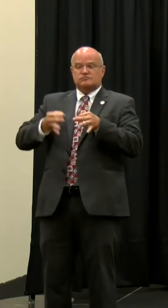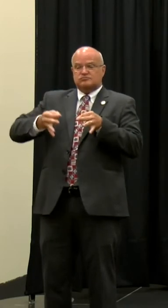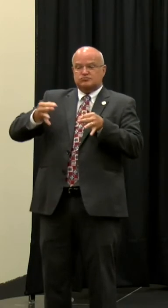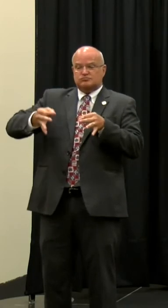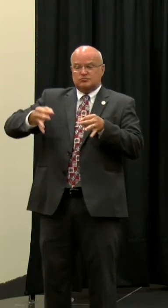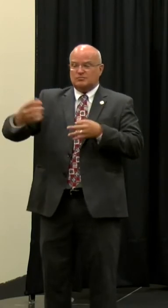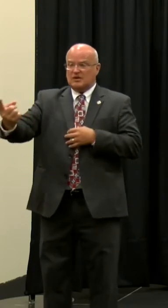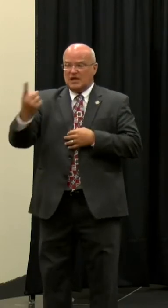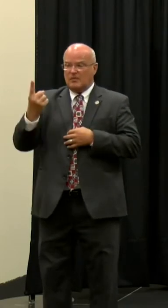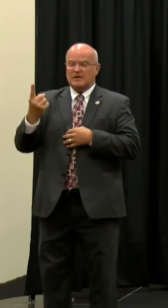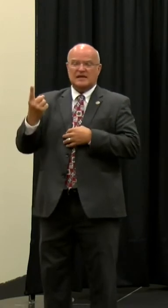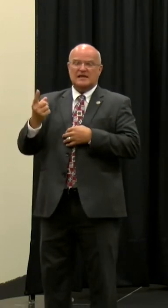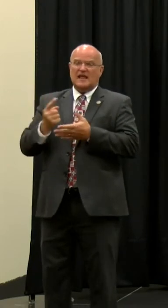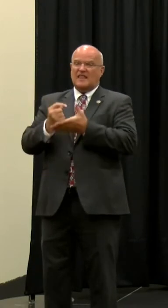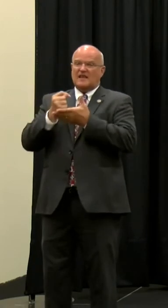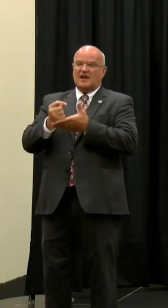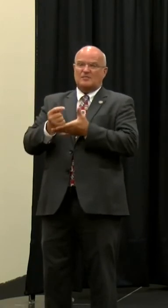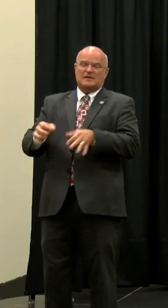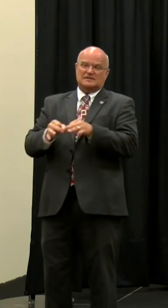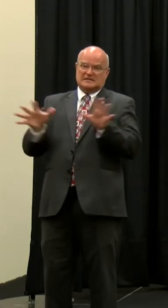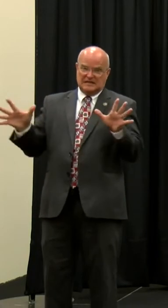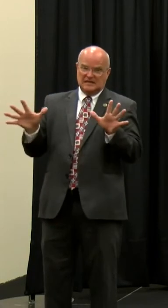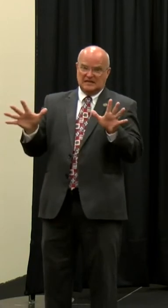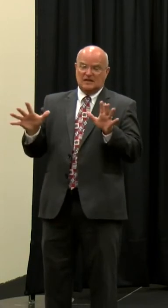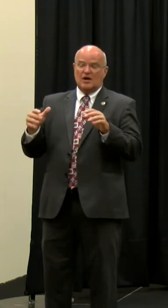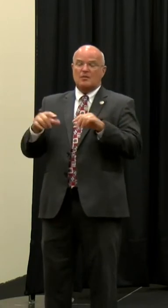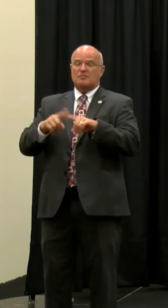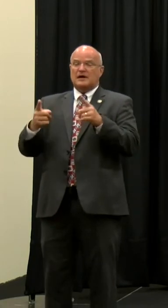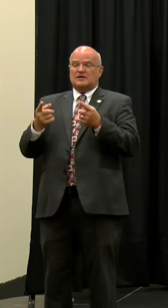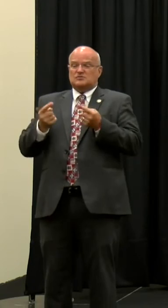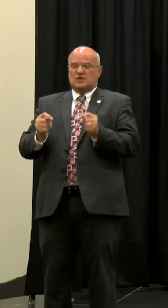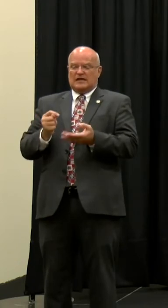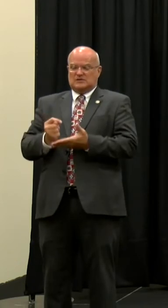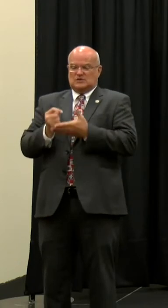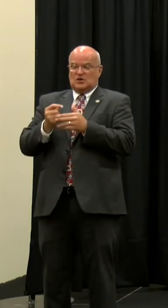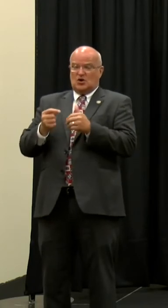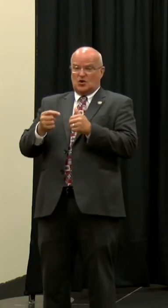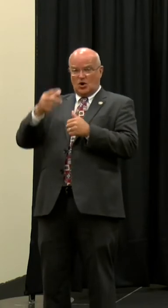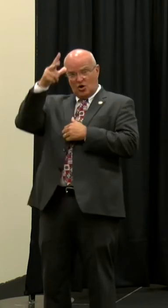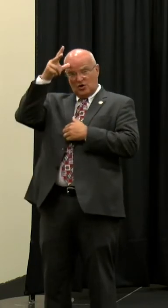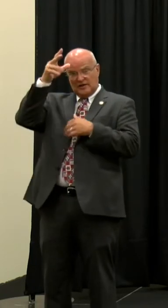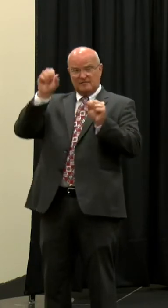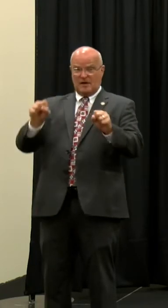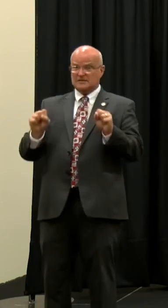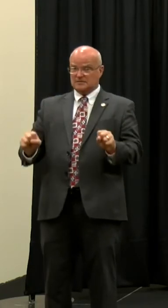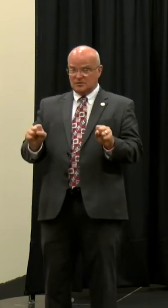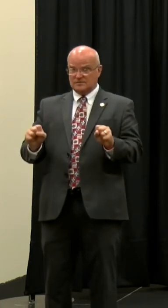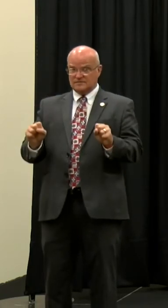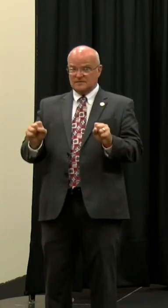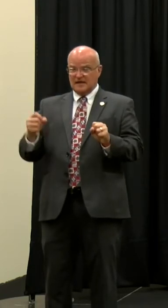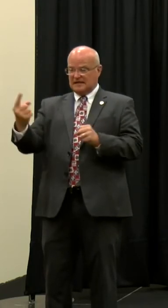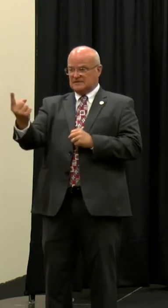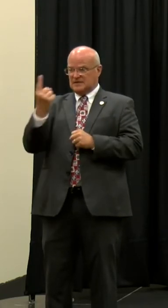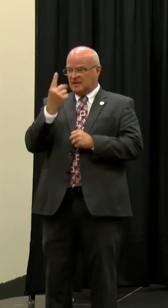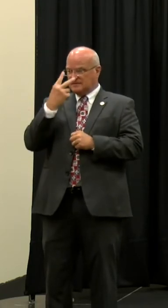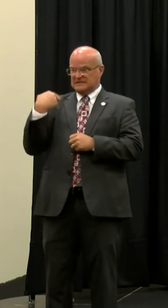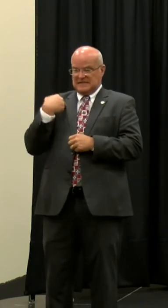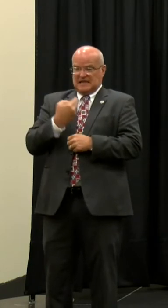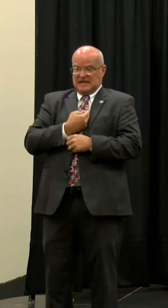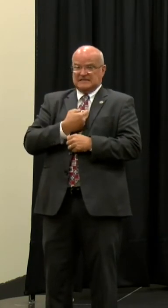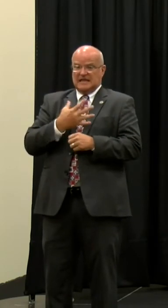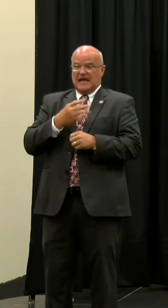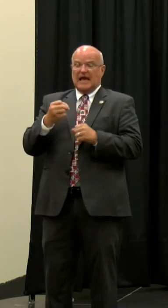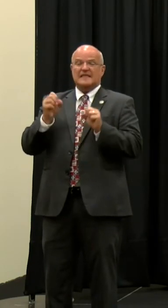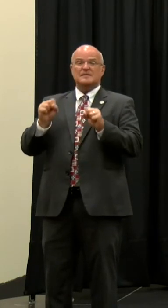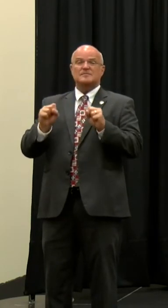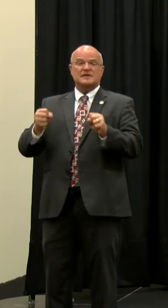less effective therapy is. As with any viral disease, you want to try to treat it early if possible, and the earlier you treat